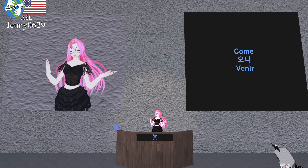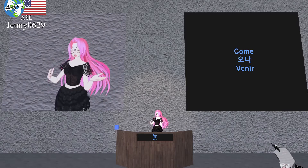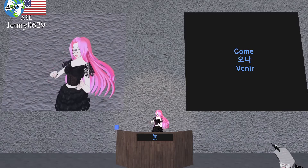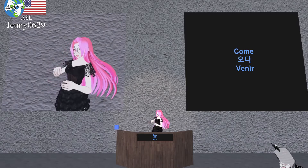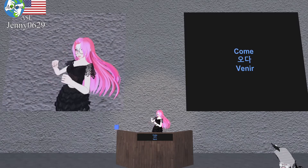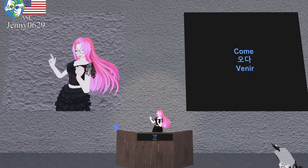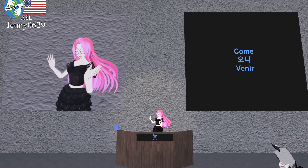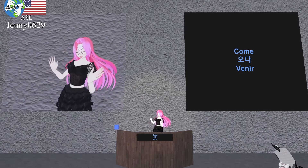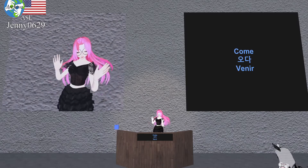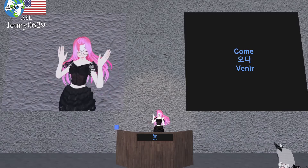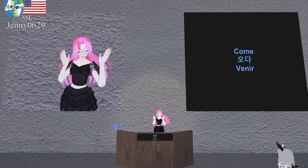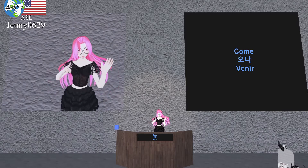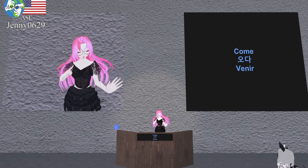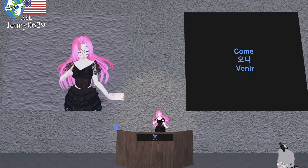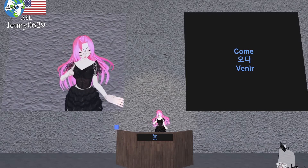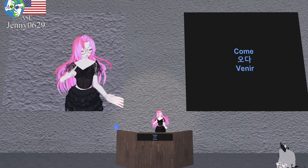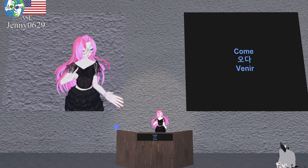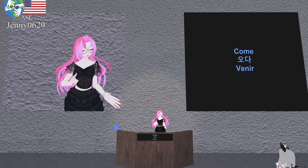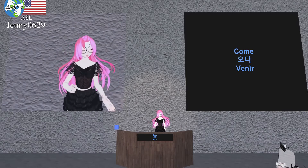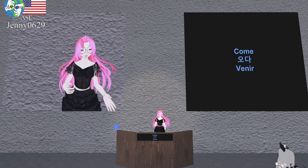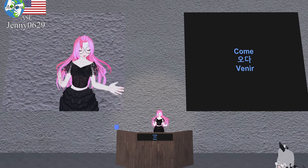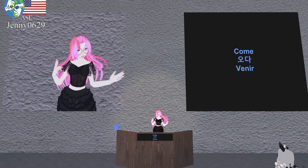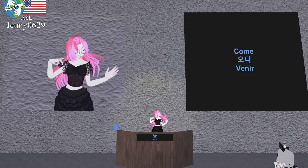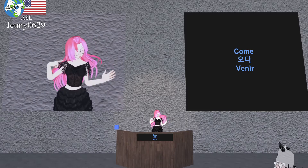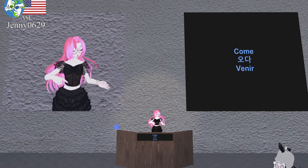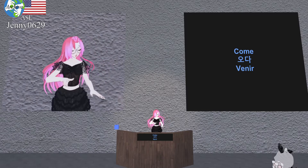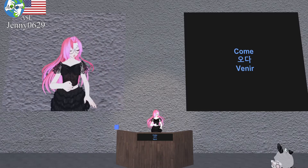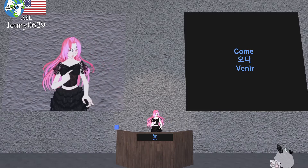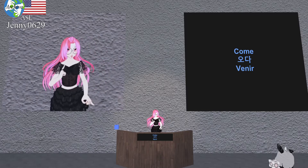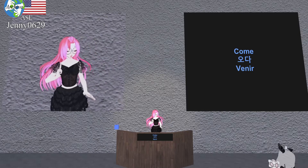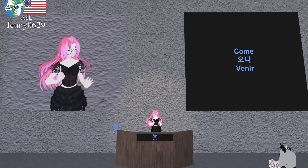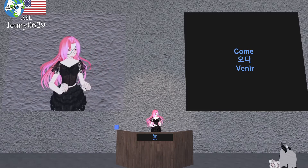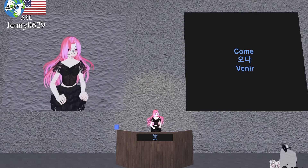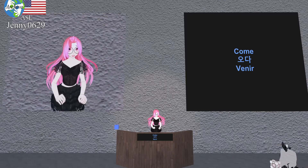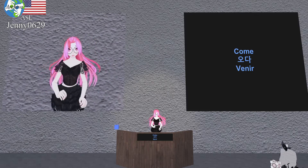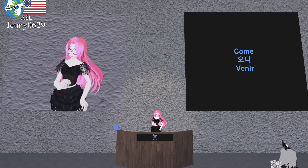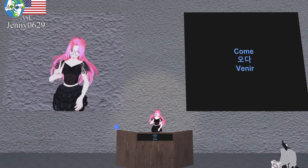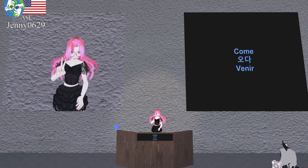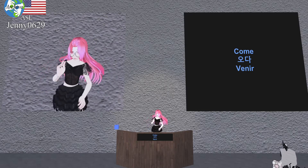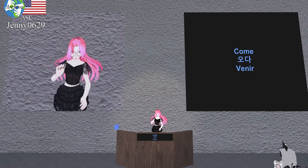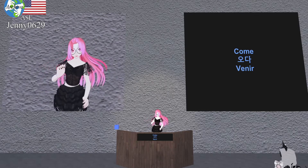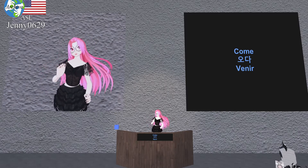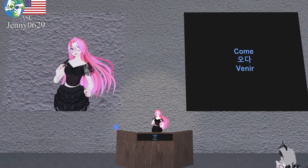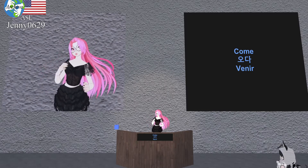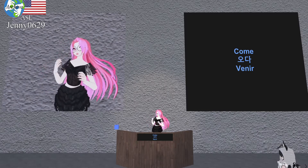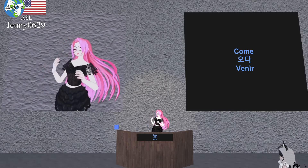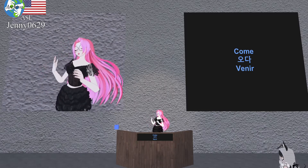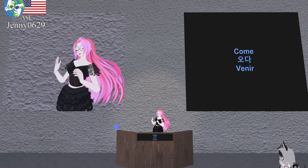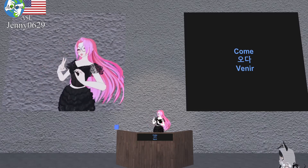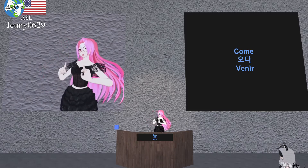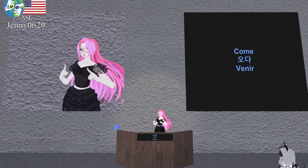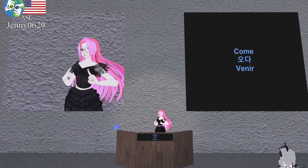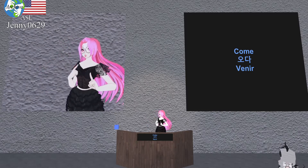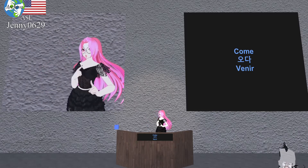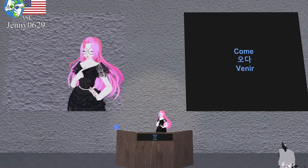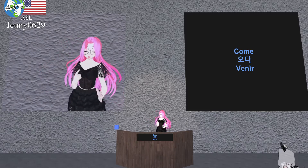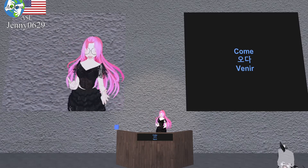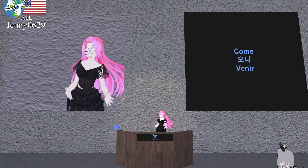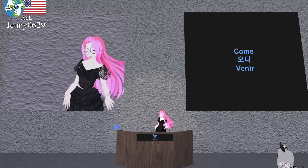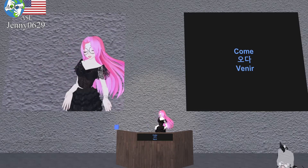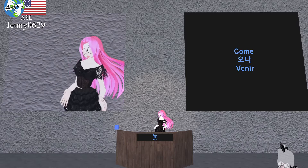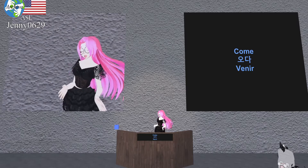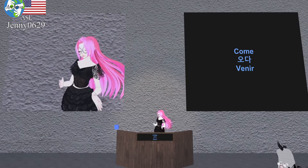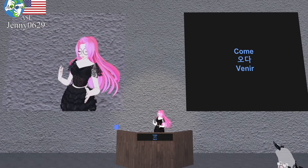teaching, huh? A bunch of other teachers are deaf. I thought only deaf people can teach. Nope. So, when you ever